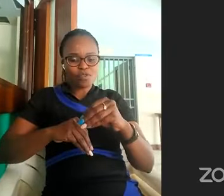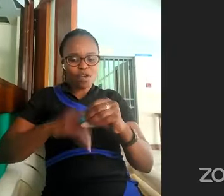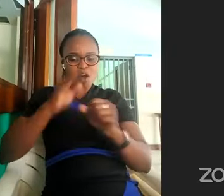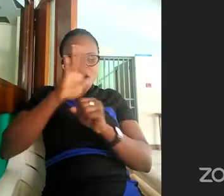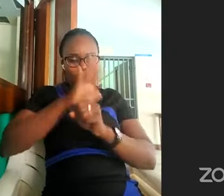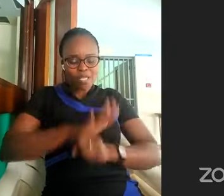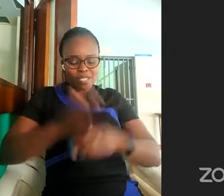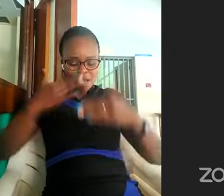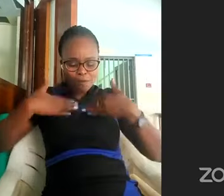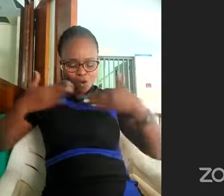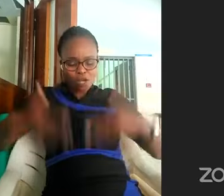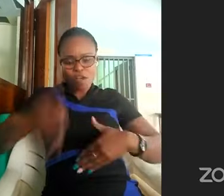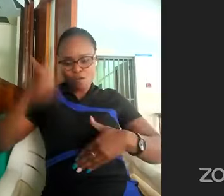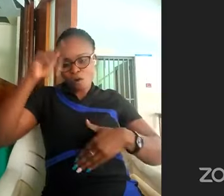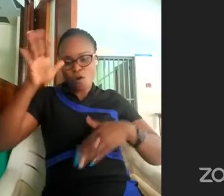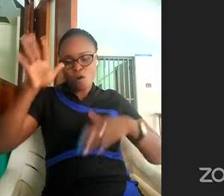disabilities. Understanding this link